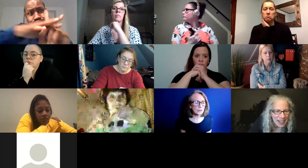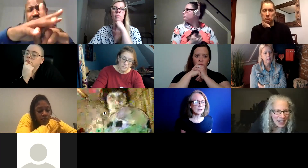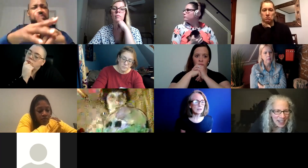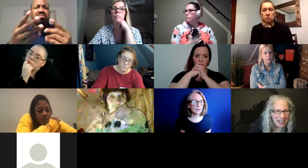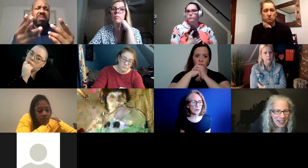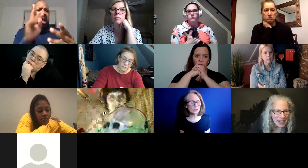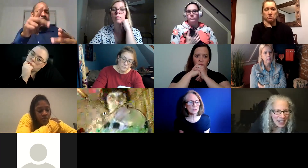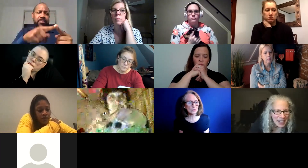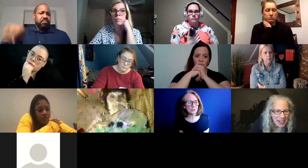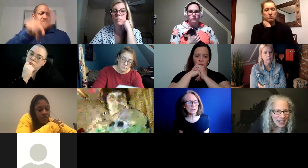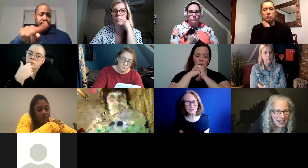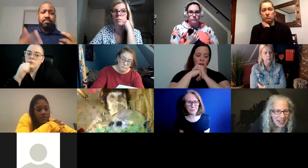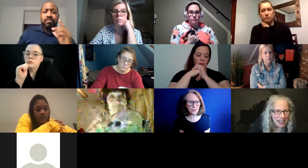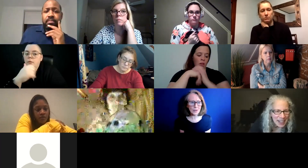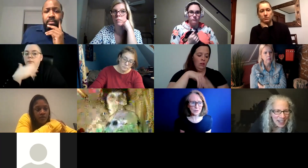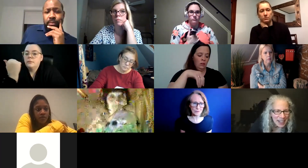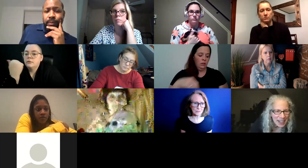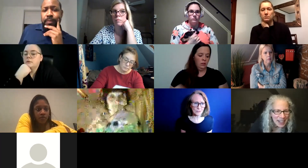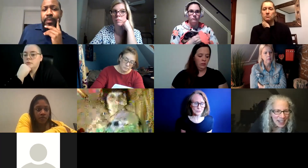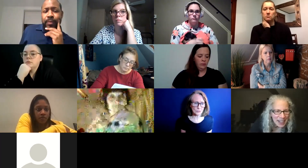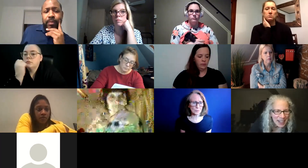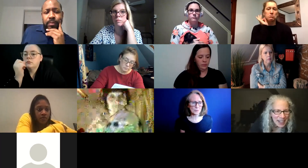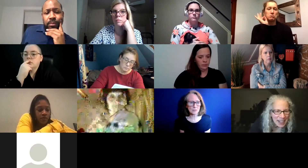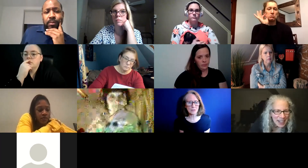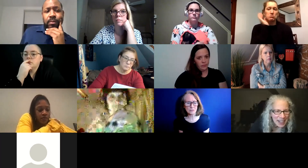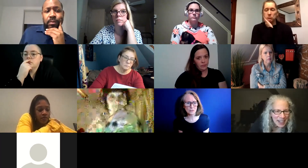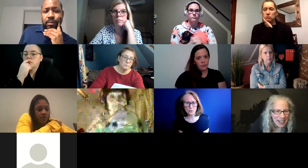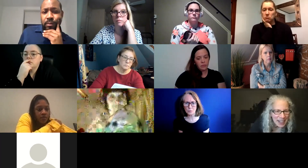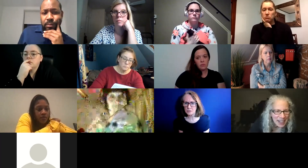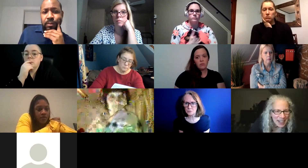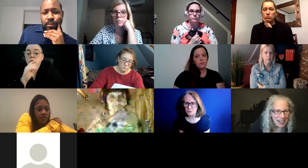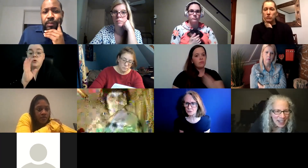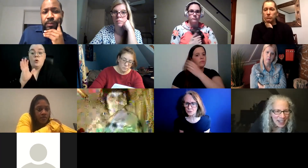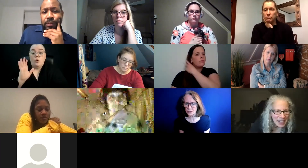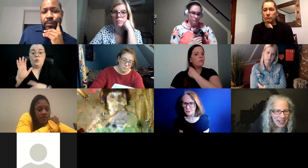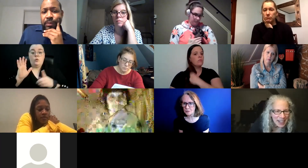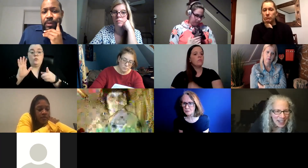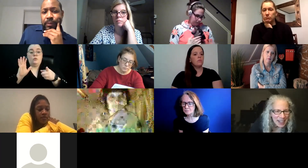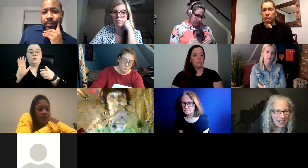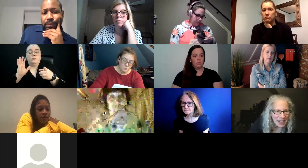And also, it's not required that you show up. There's no punishment if you can't make it.